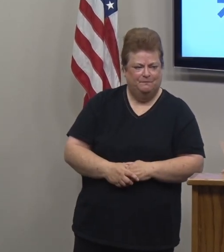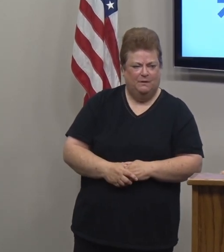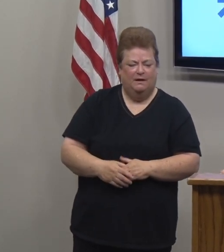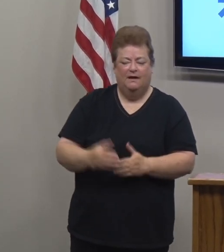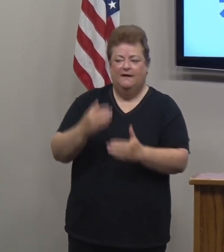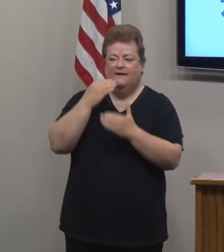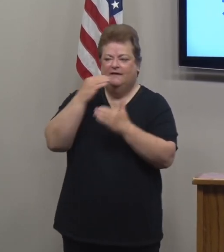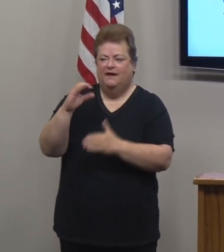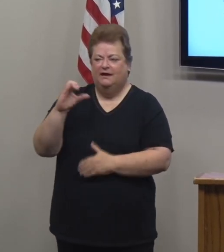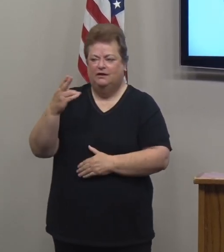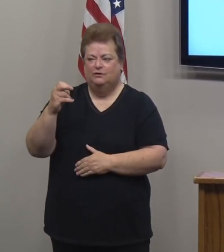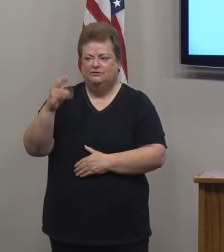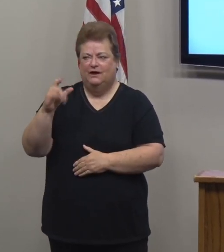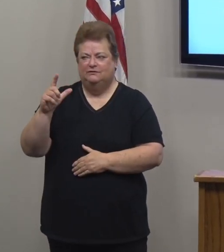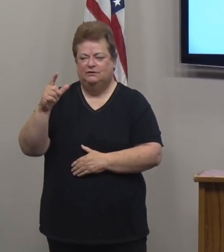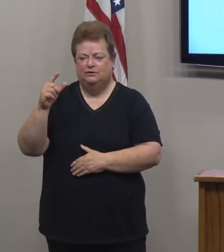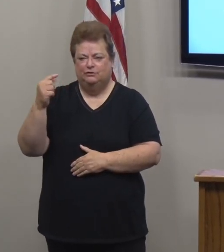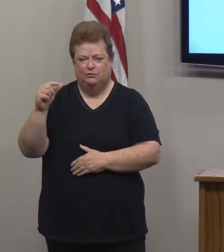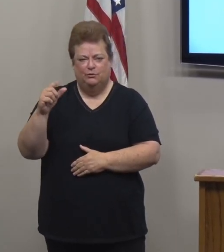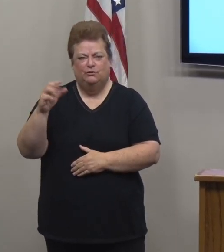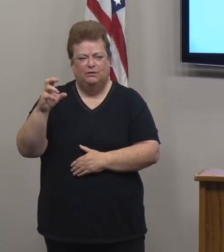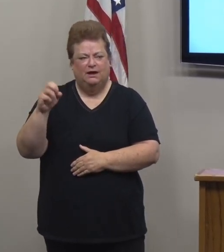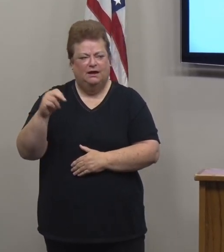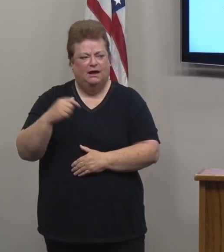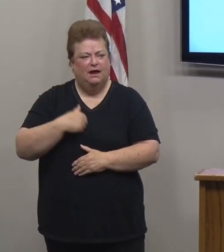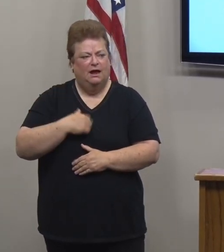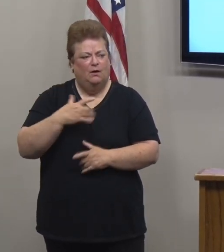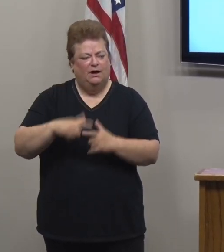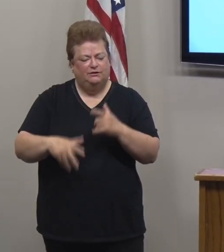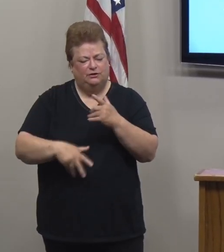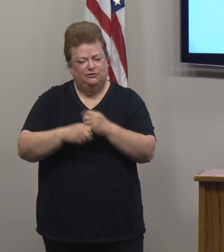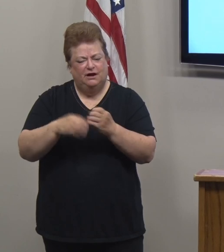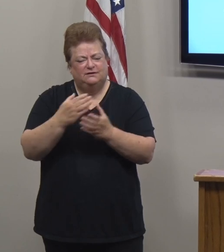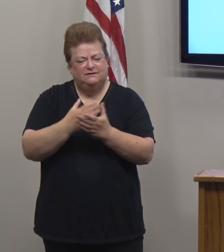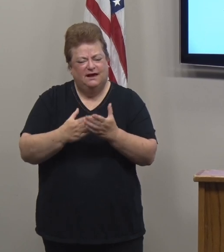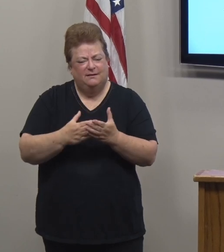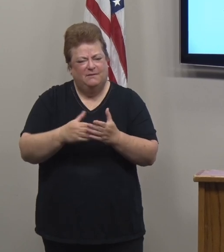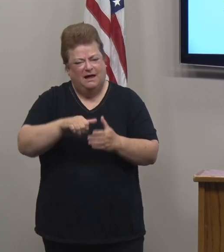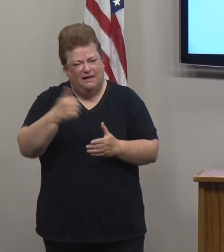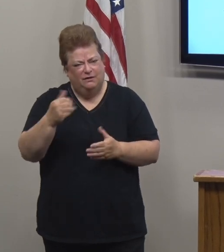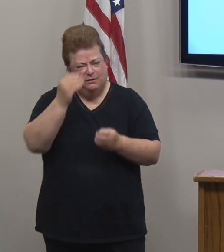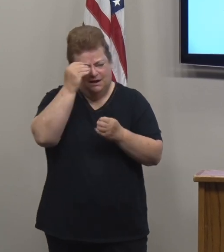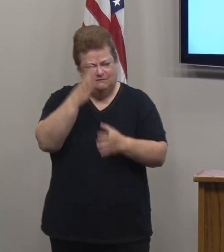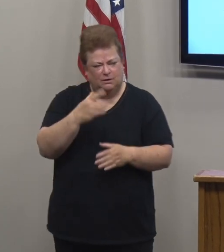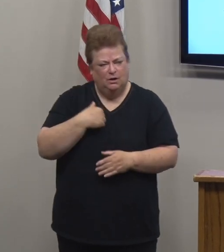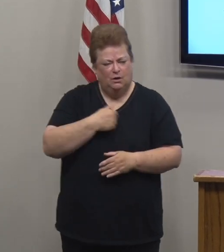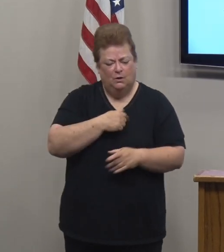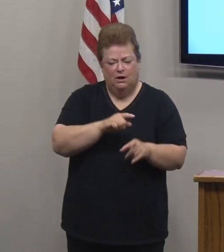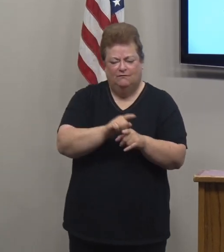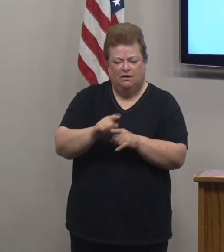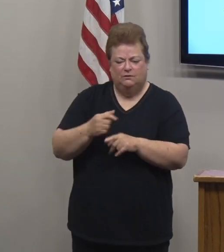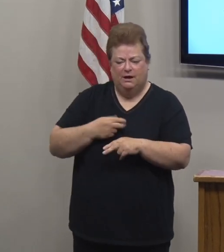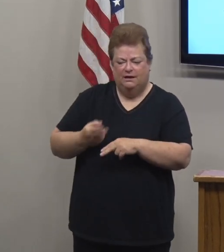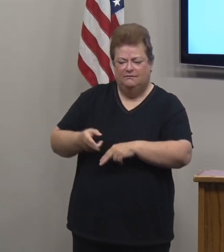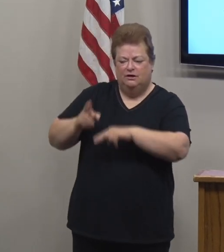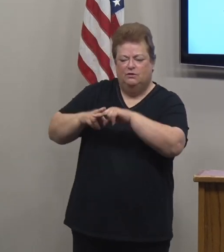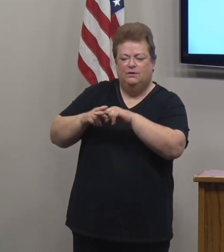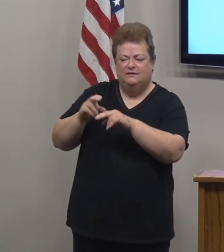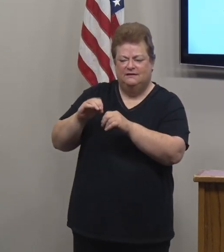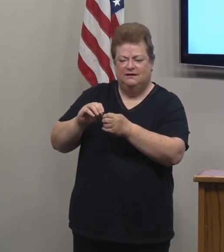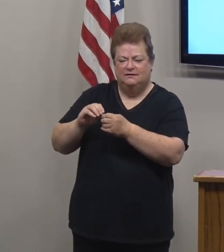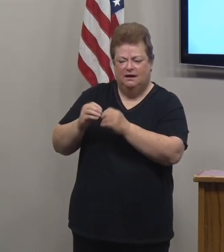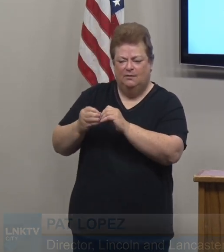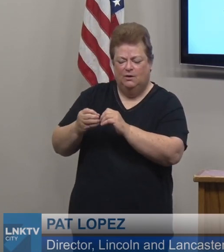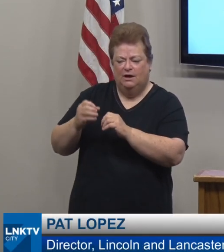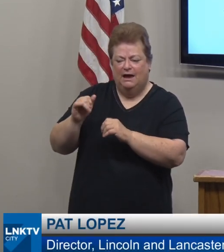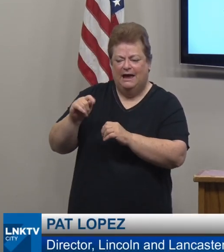Thank you, Chancellor Green. I want to share some additional information with you. We also have had an increase in cases at